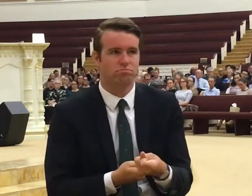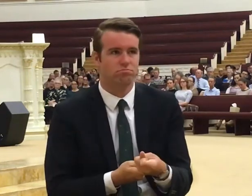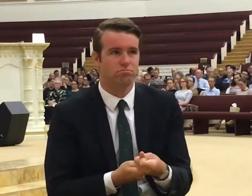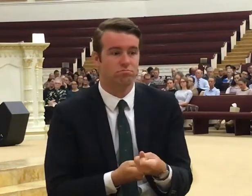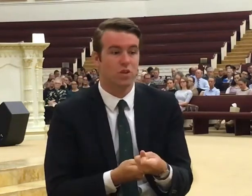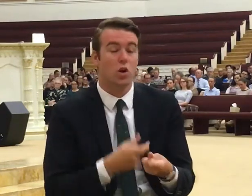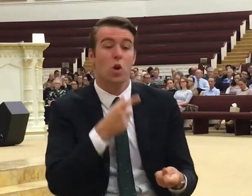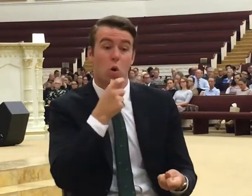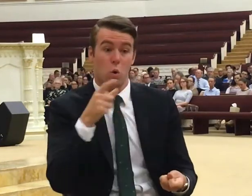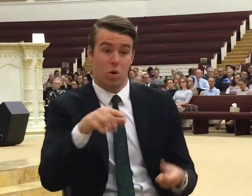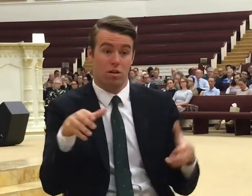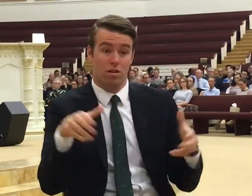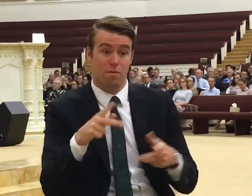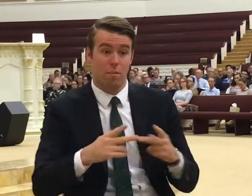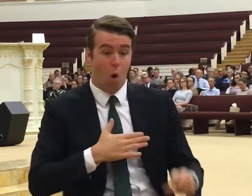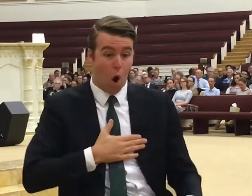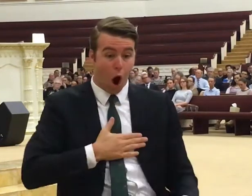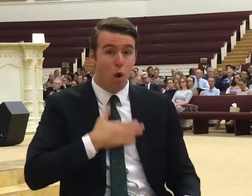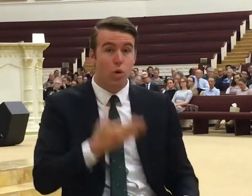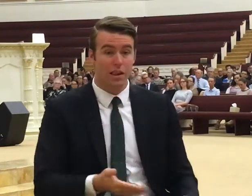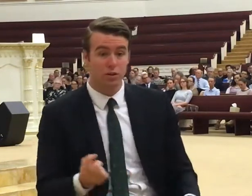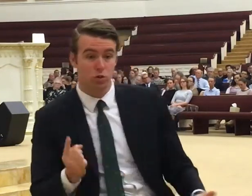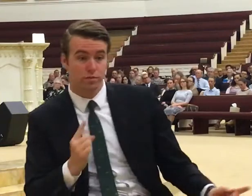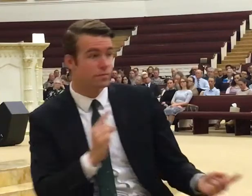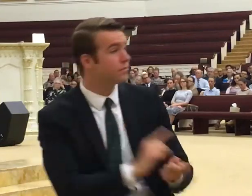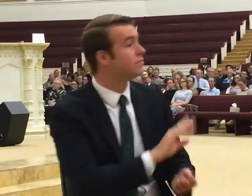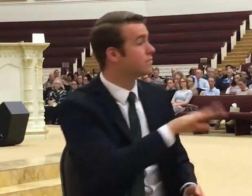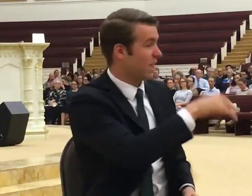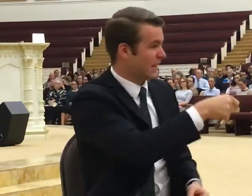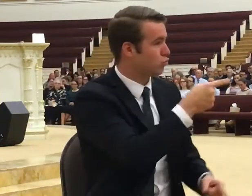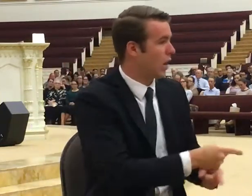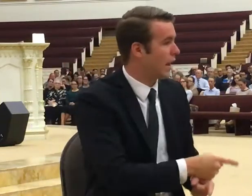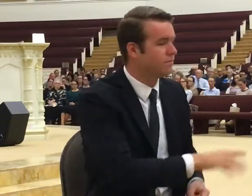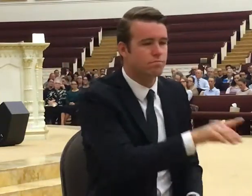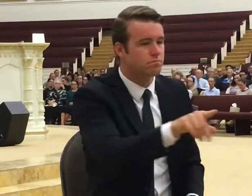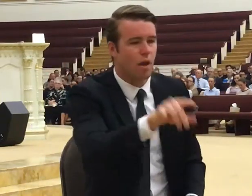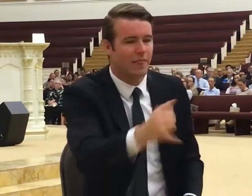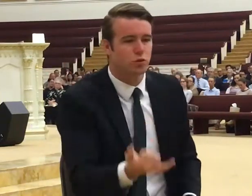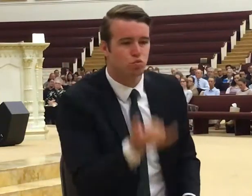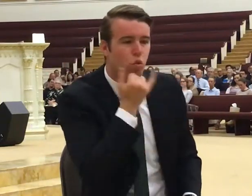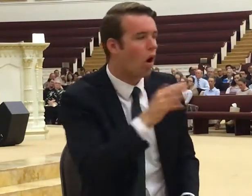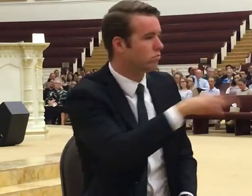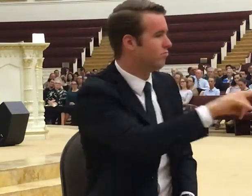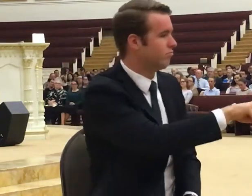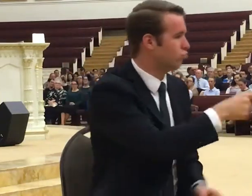that are willing to tell people what is right and what is wrong.